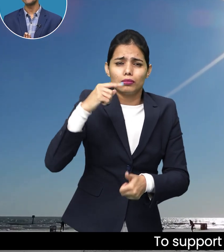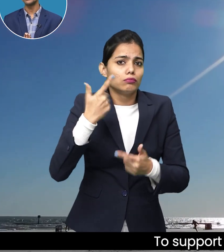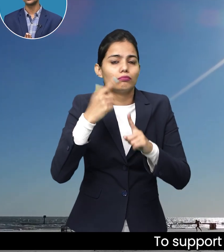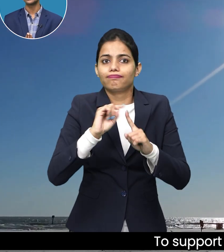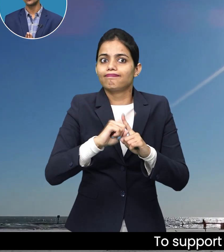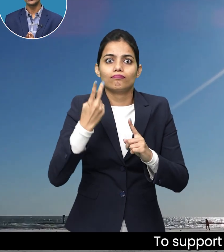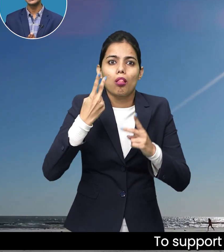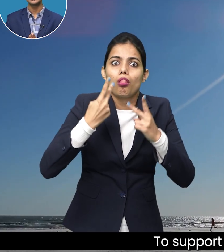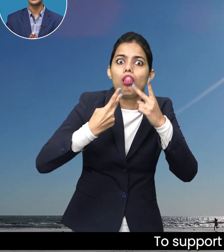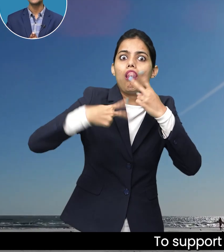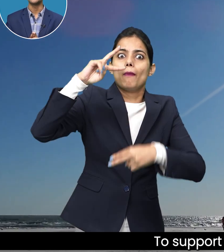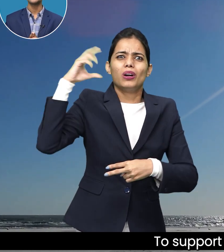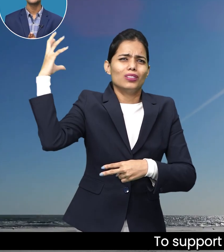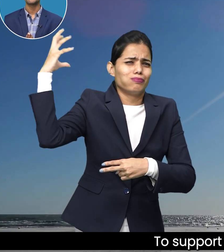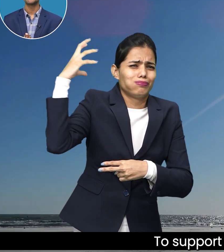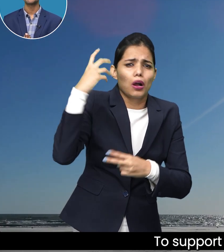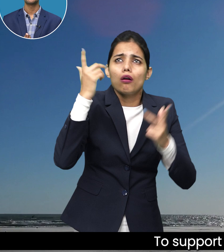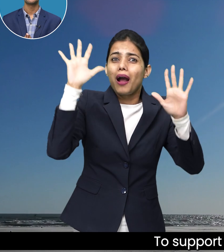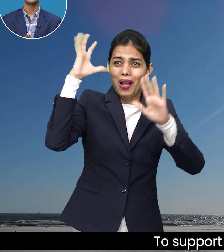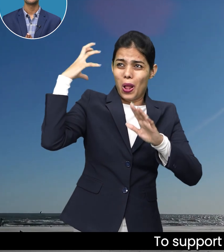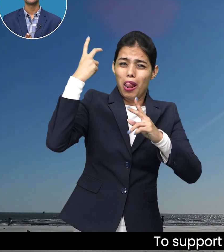To support all these answers,